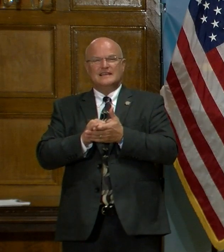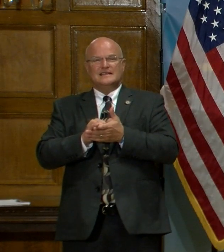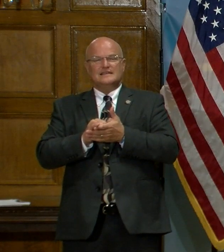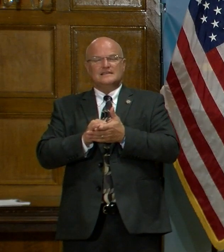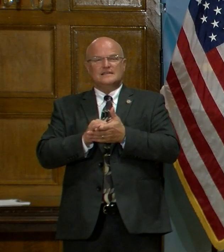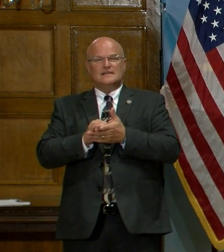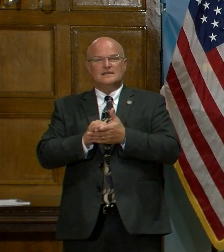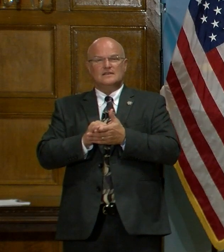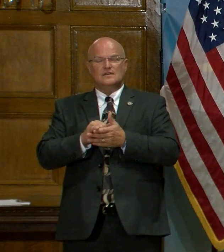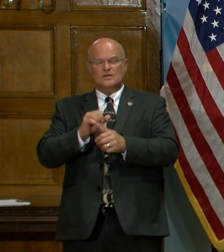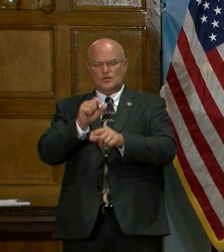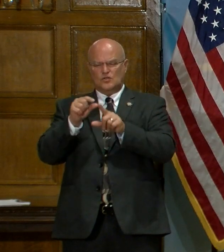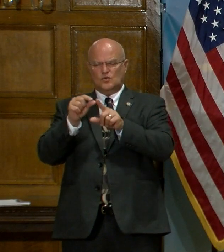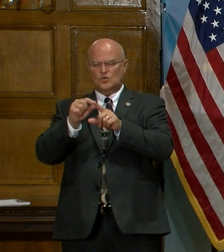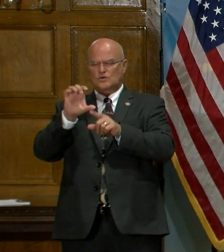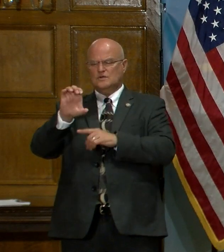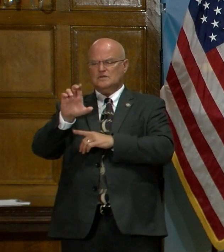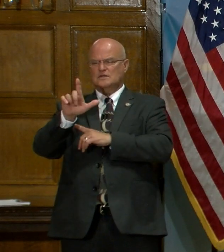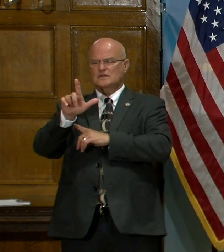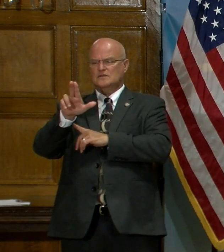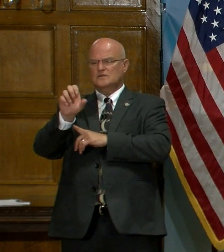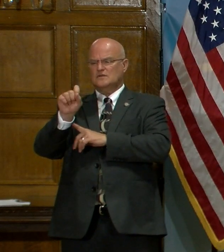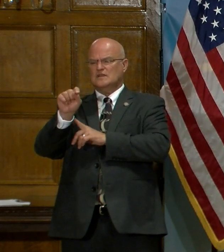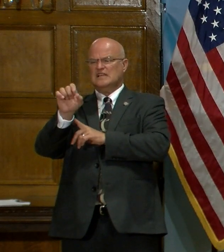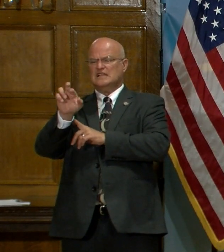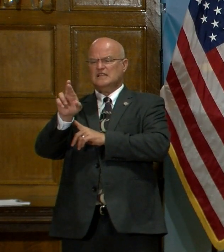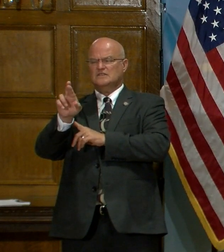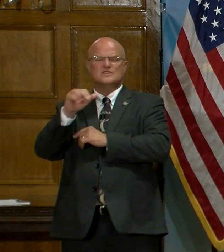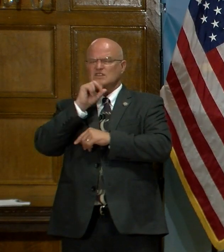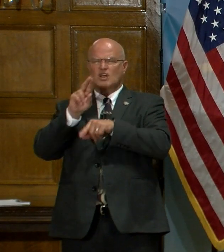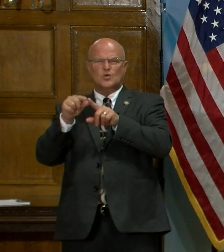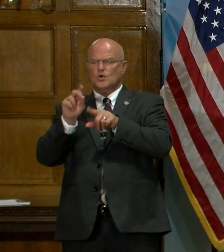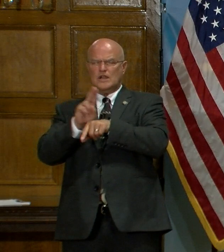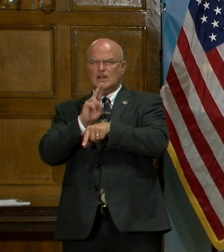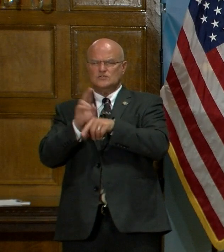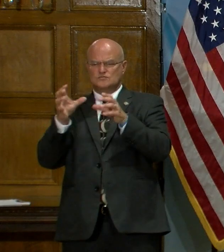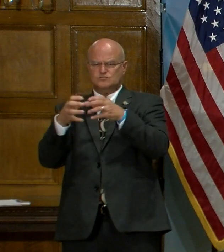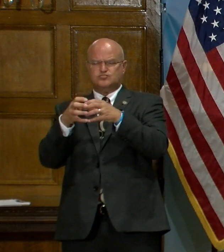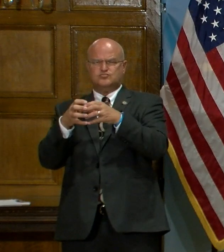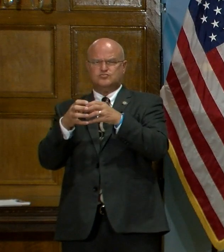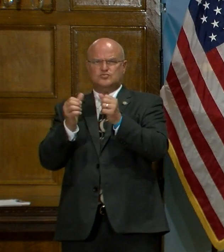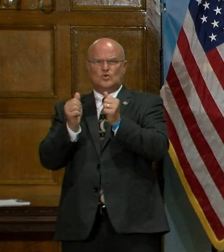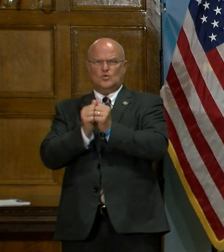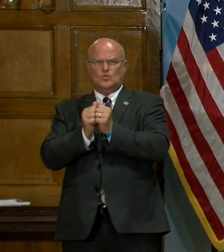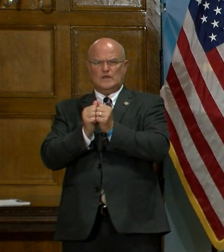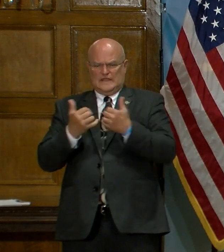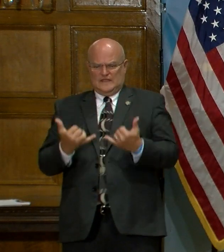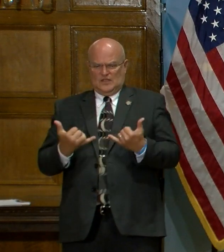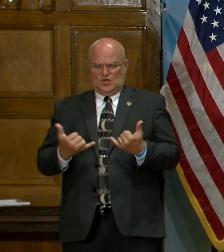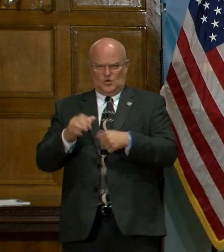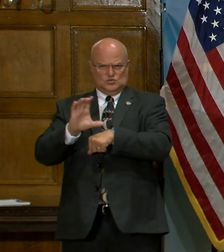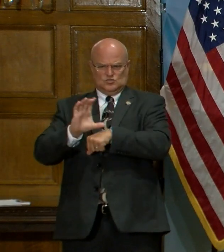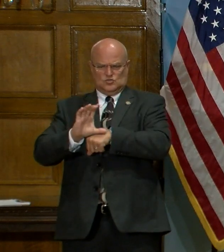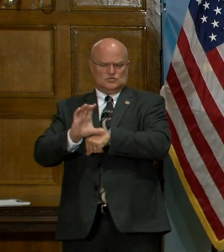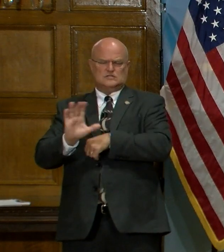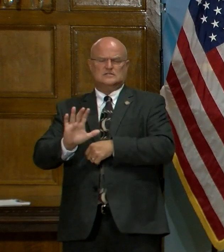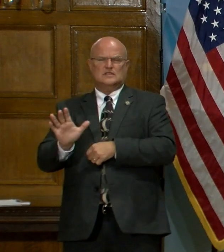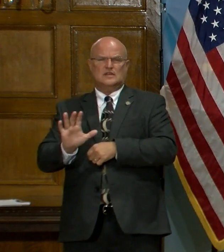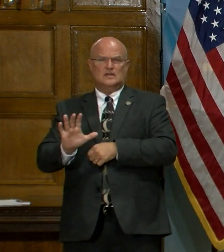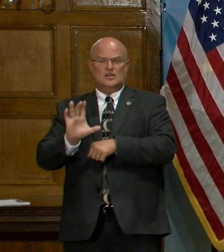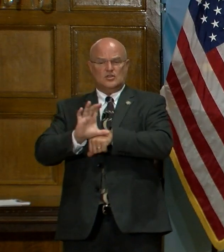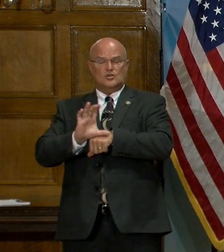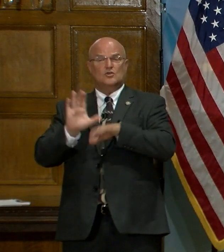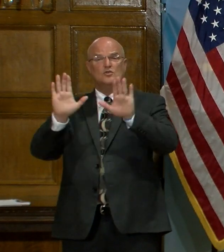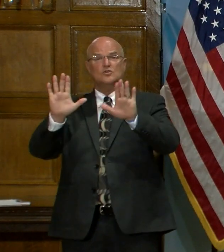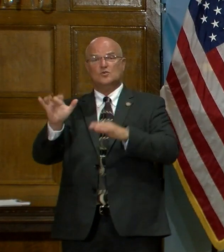you know, the word cluster is not something that I would use in reference to the current churches. They've done a